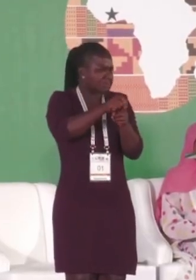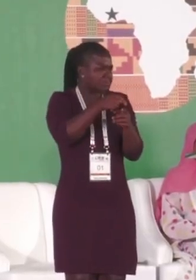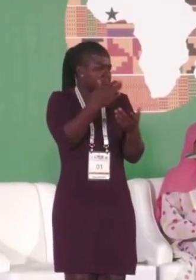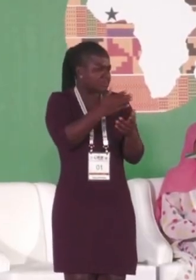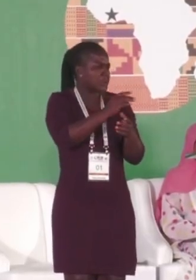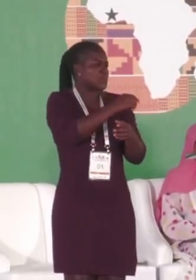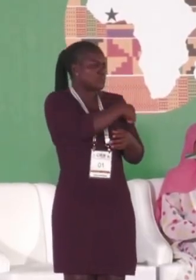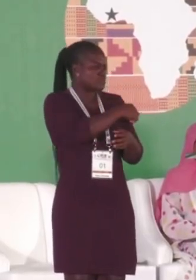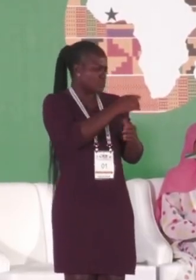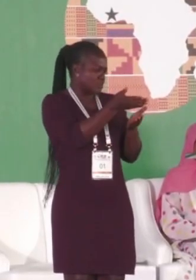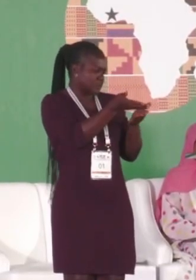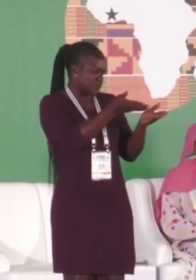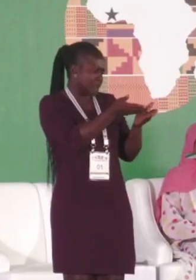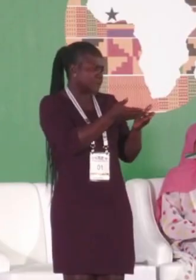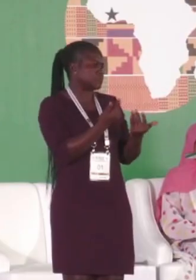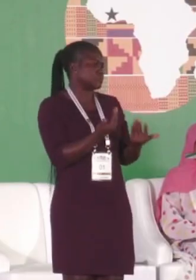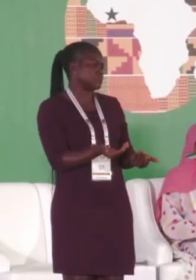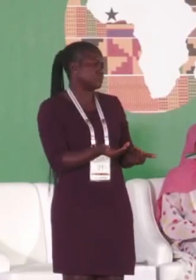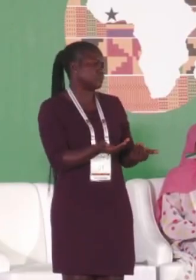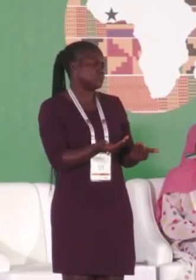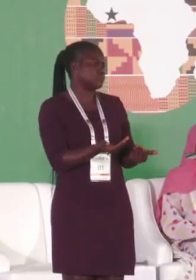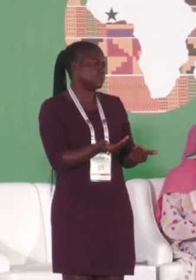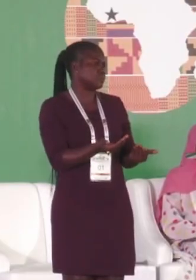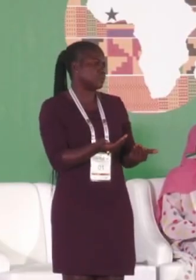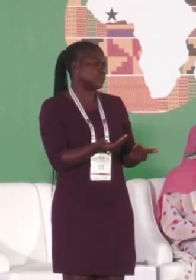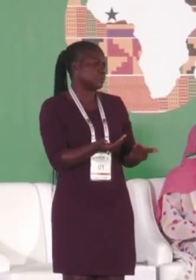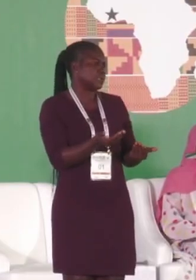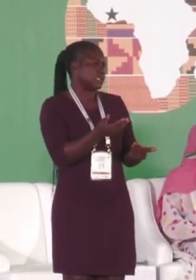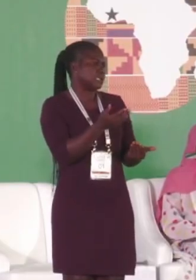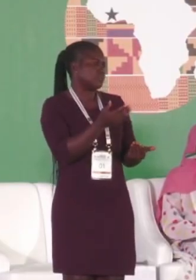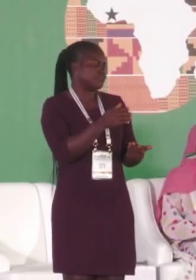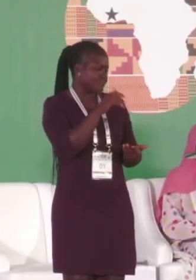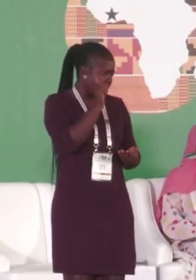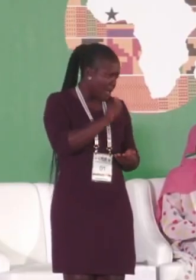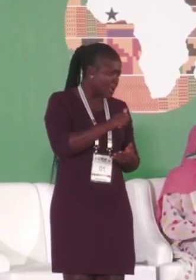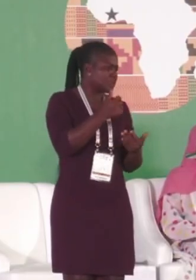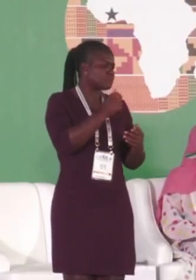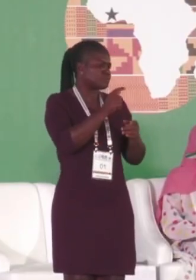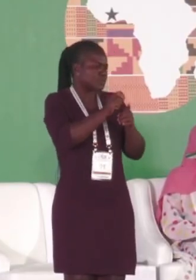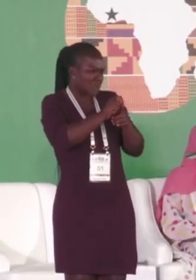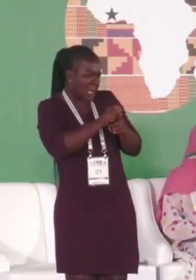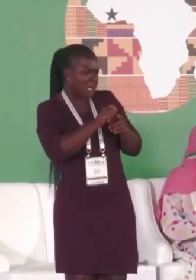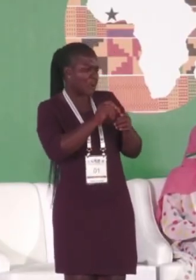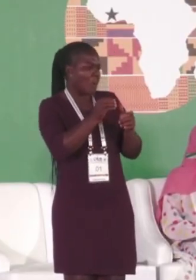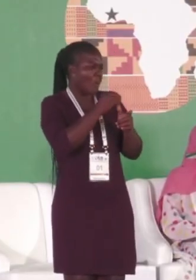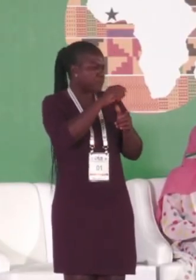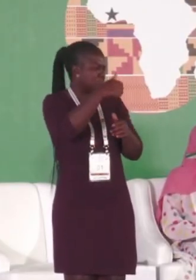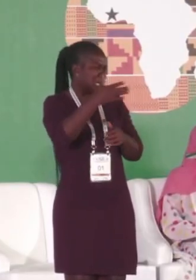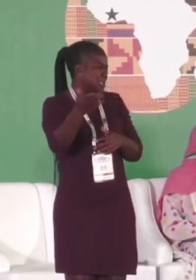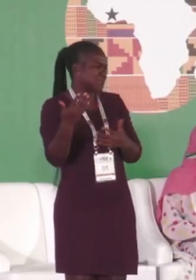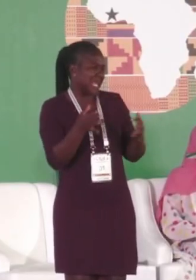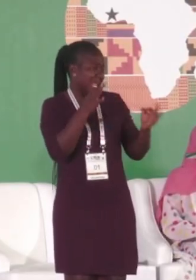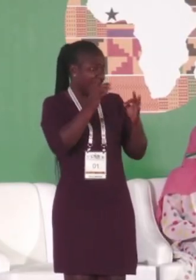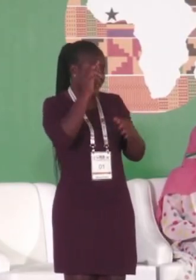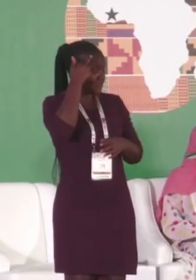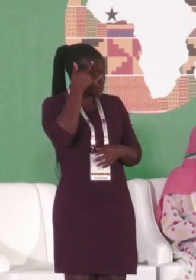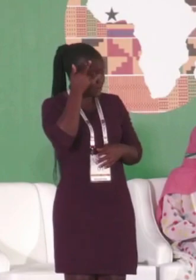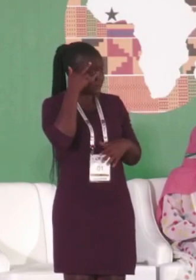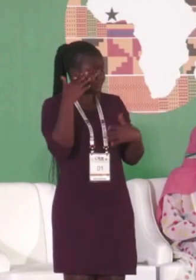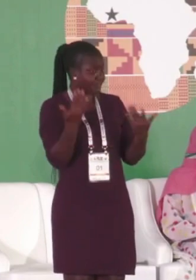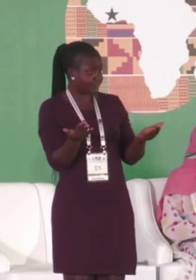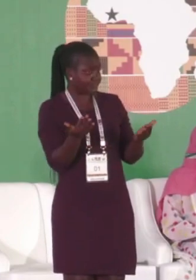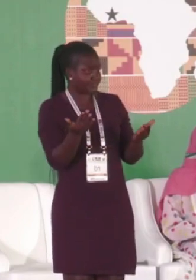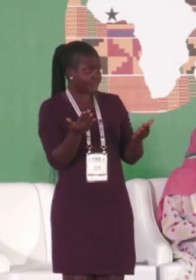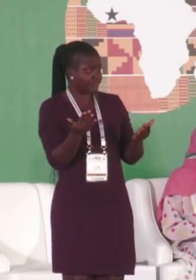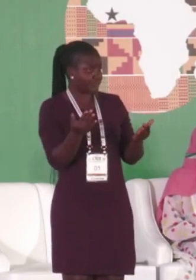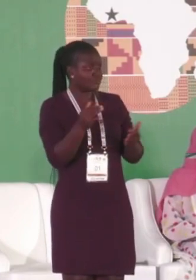services, or if it's government guided training or anything like that. And if there is indeed a proportion that